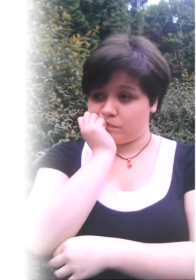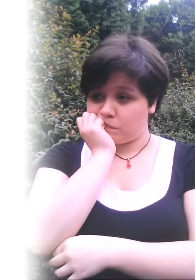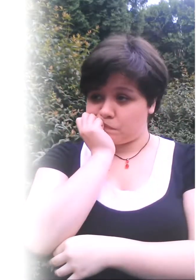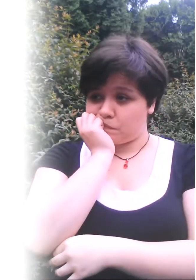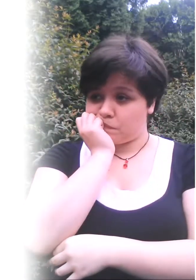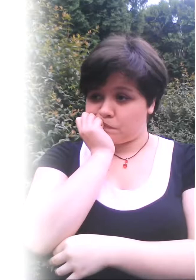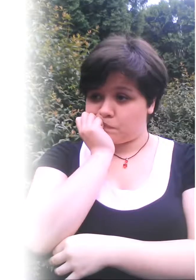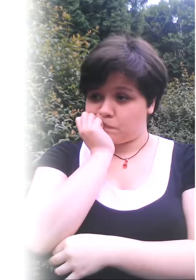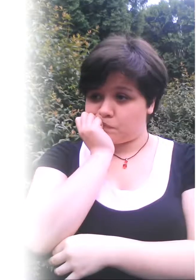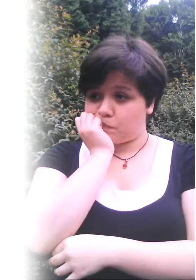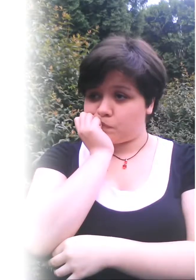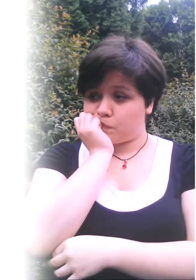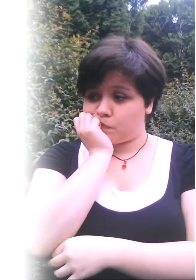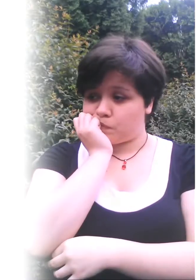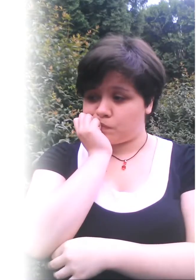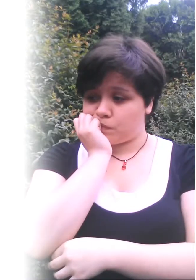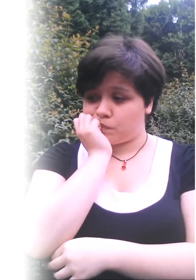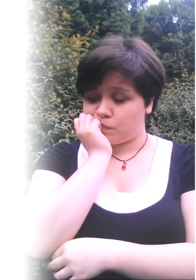day.